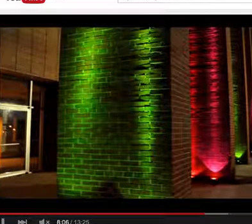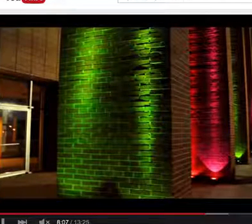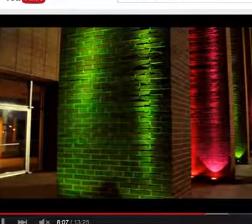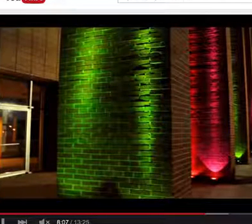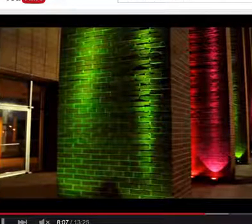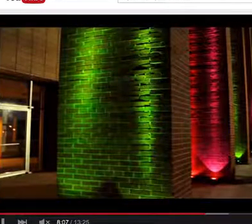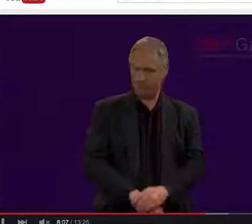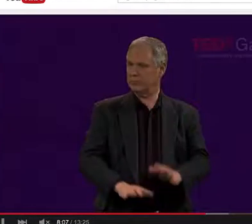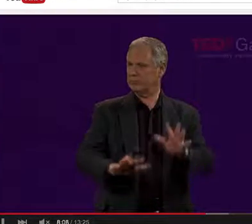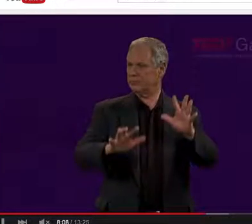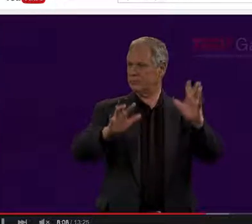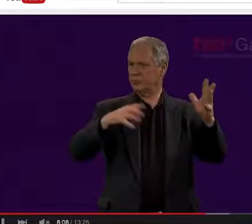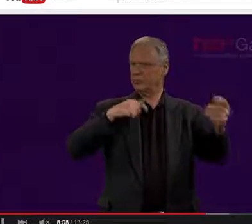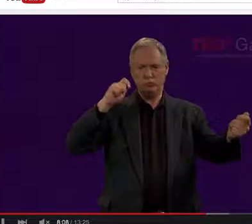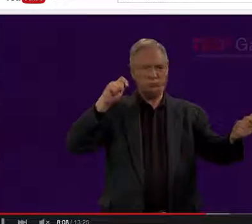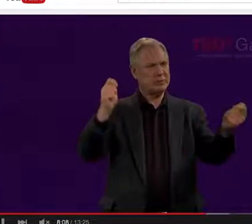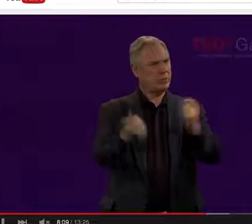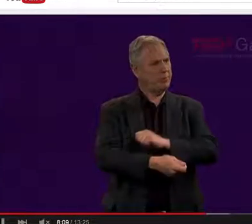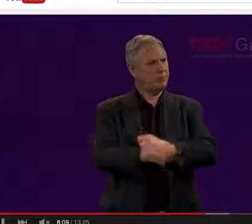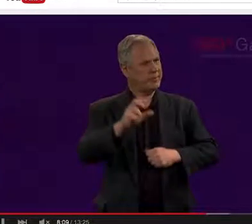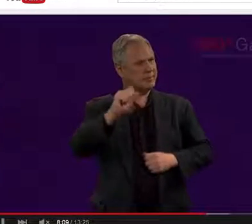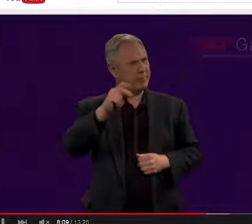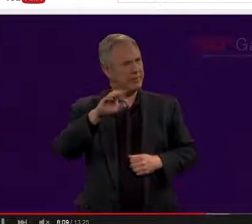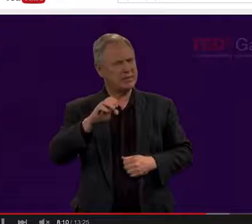like like so.